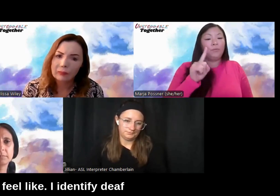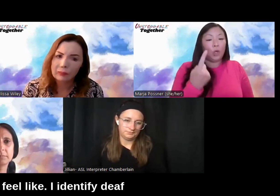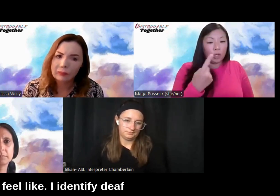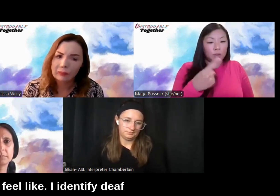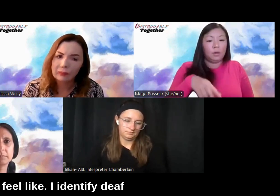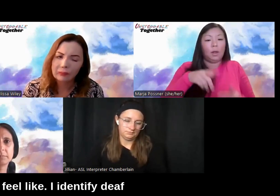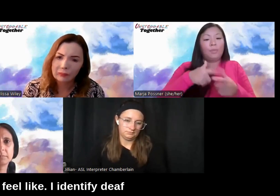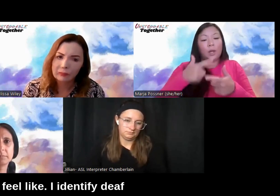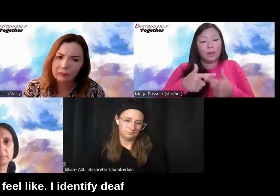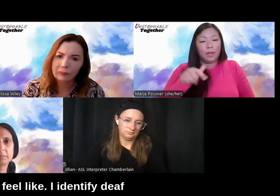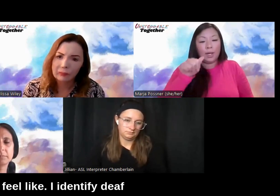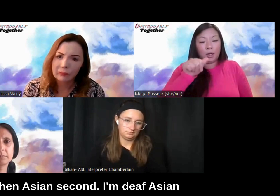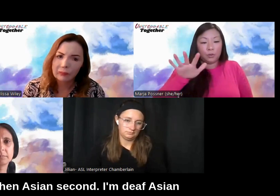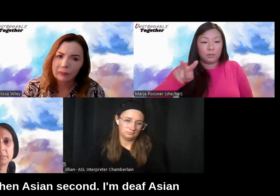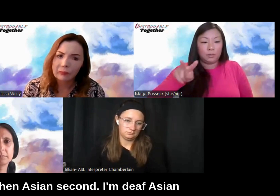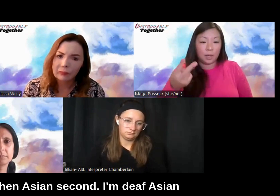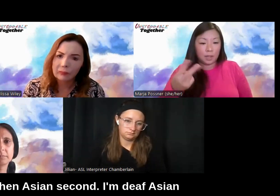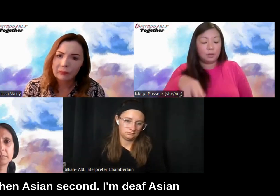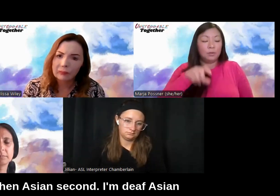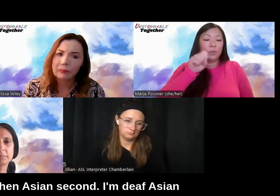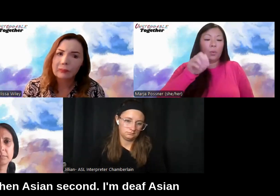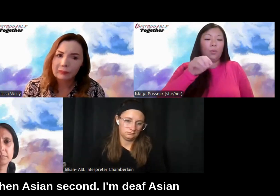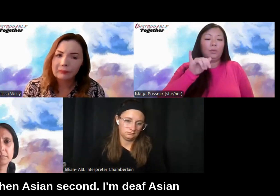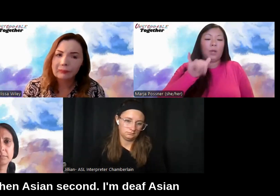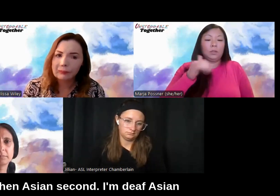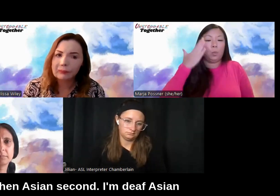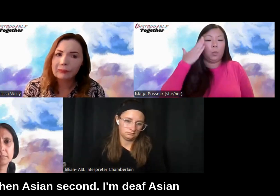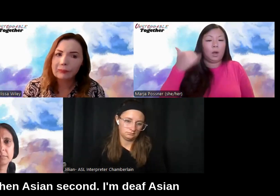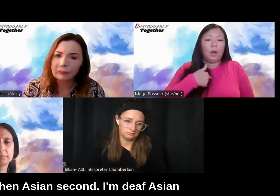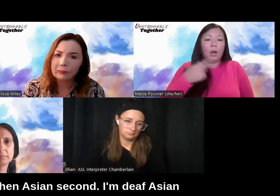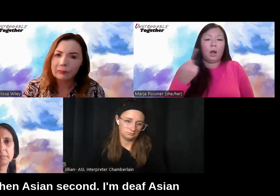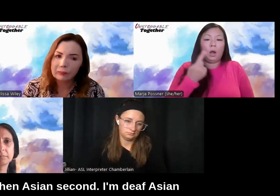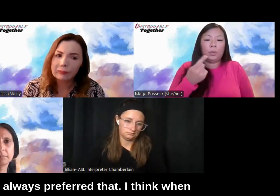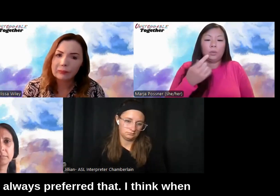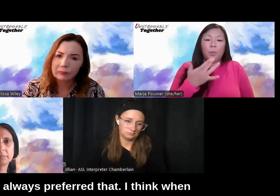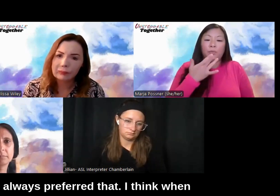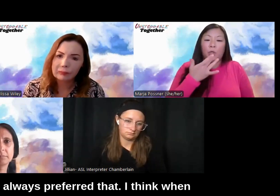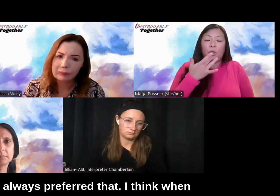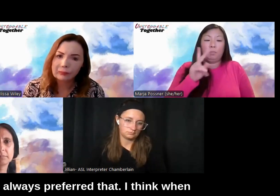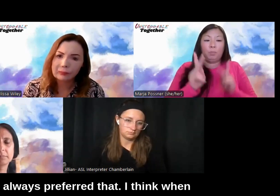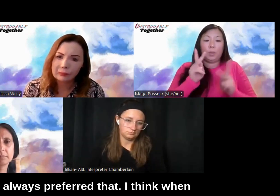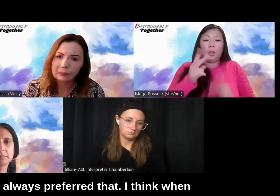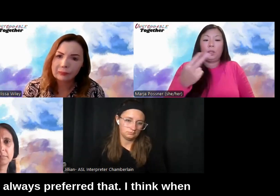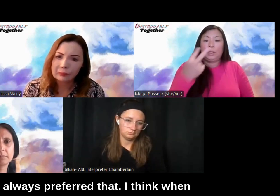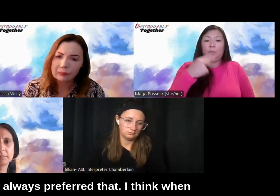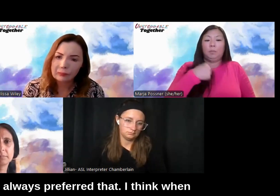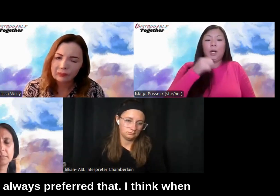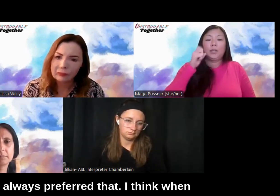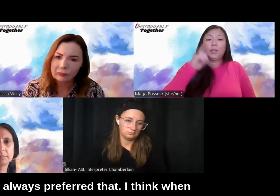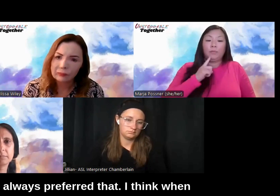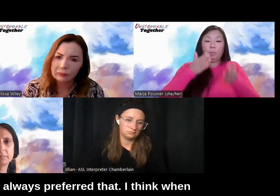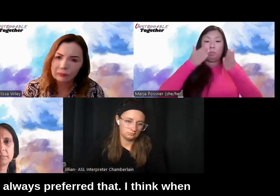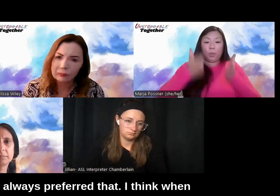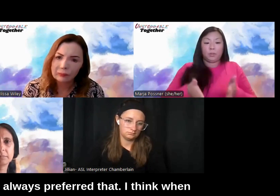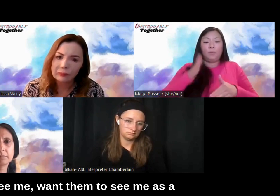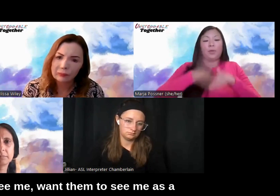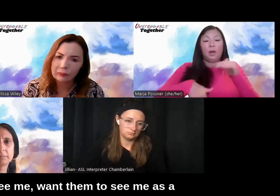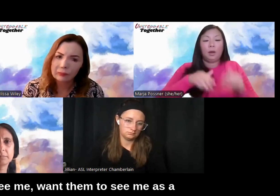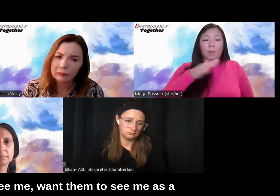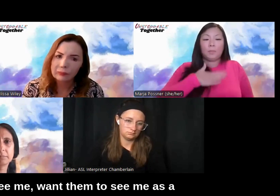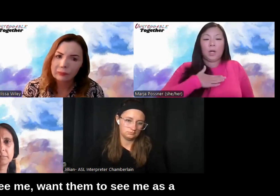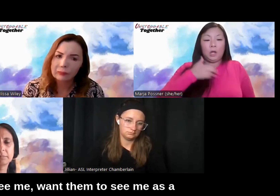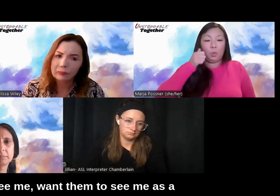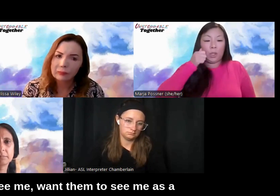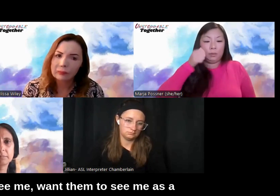like. I identify deaf first and then Asian second. I'm a deaf Asian woman. I've always preferred that. I think when